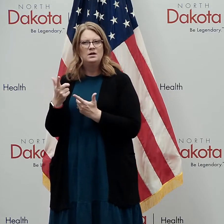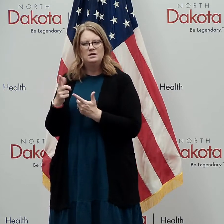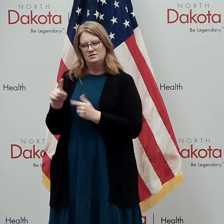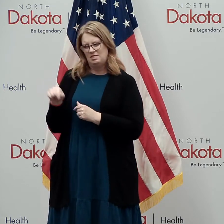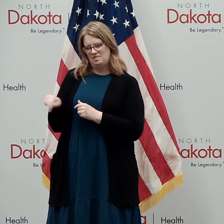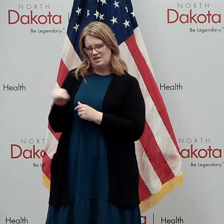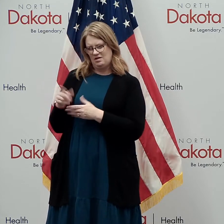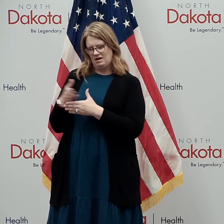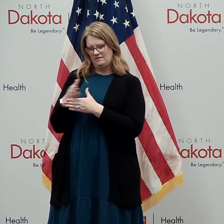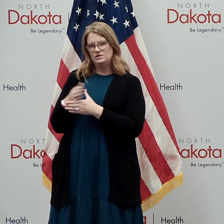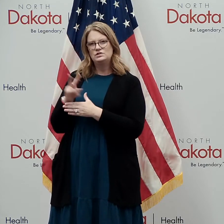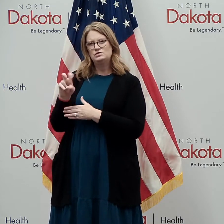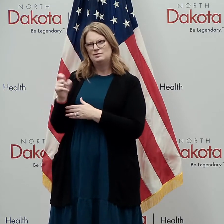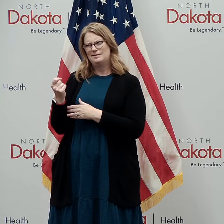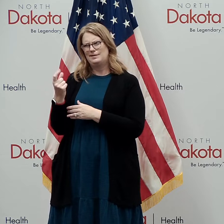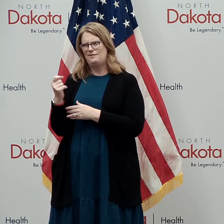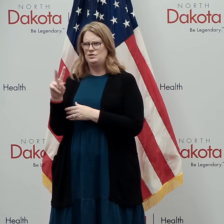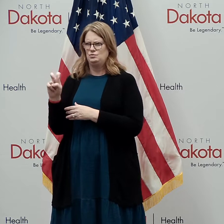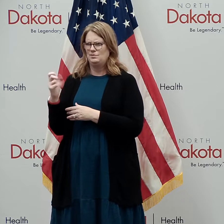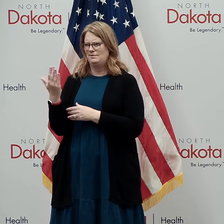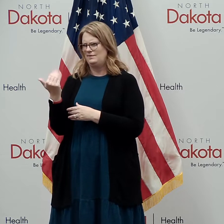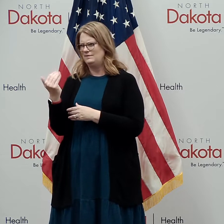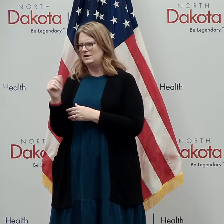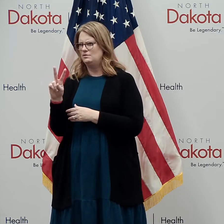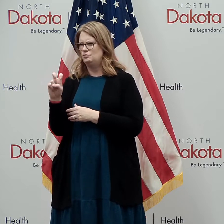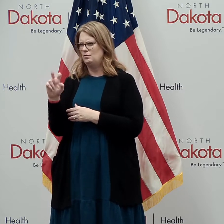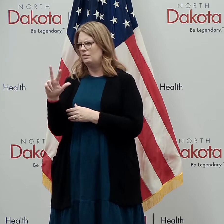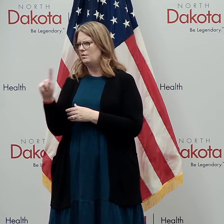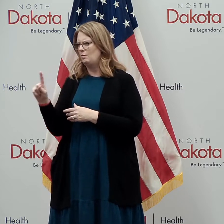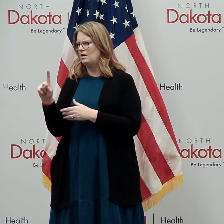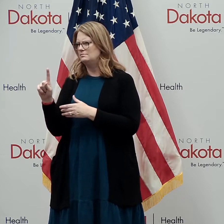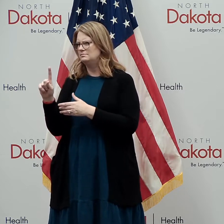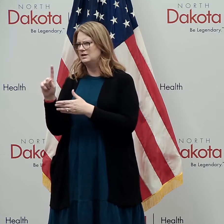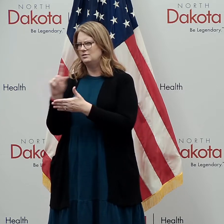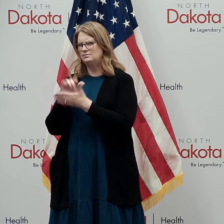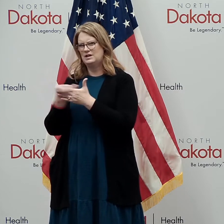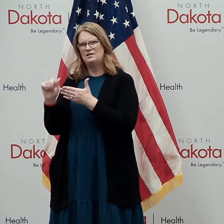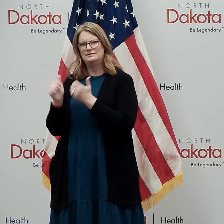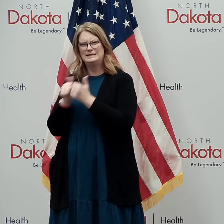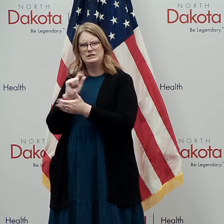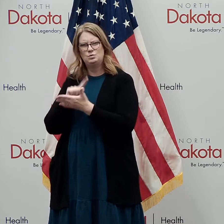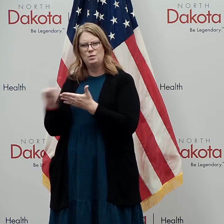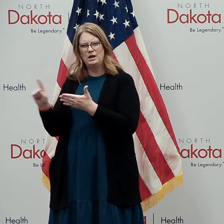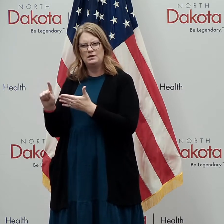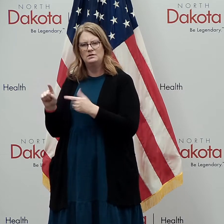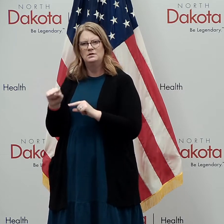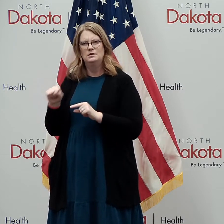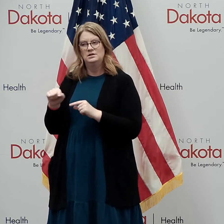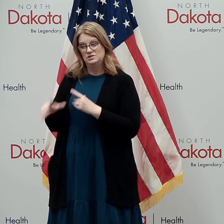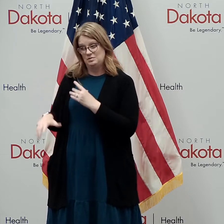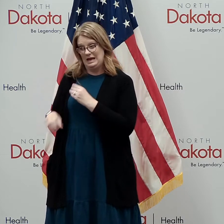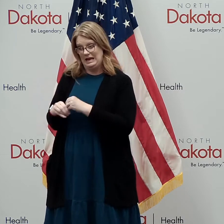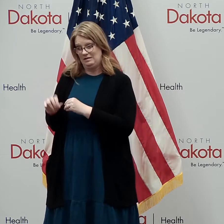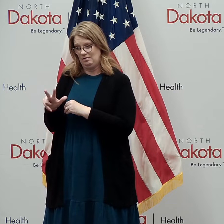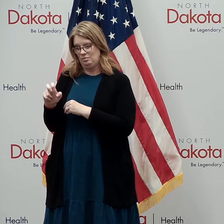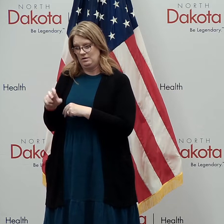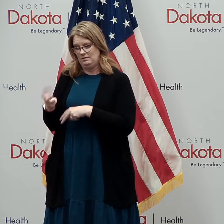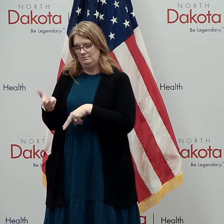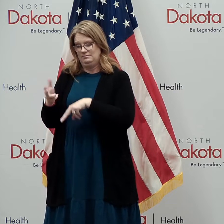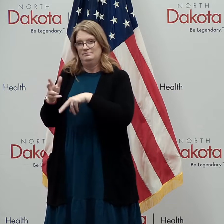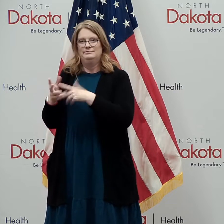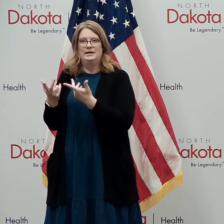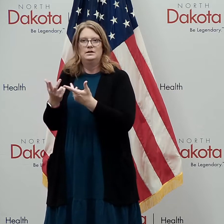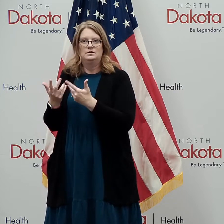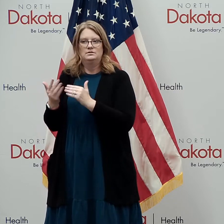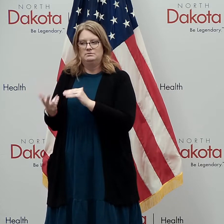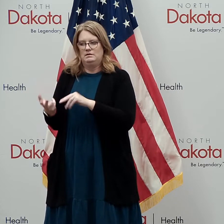wage was $211, $215, or $231. And so when they were adding the 300, it was getting them up, barely